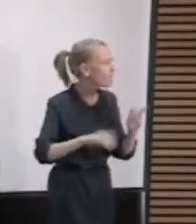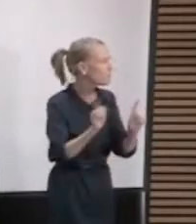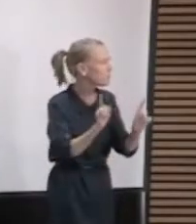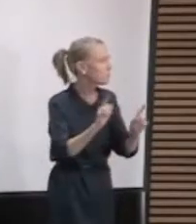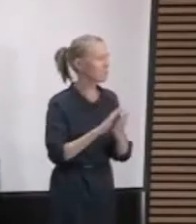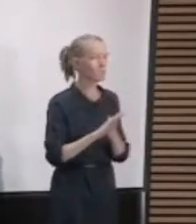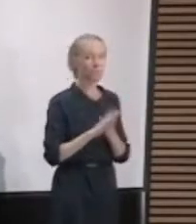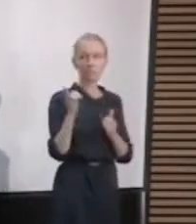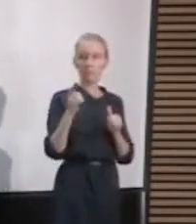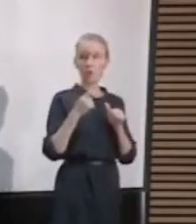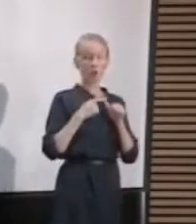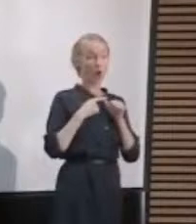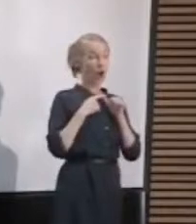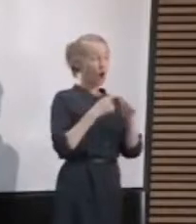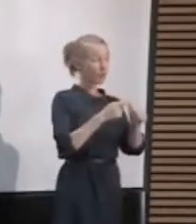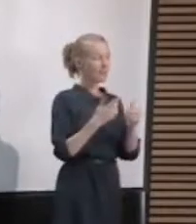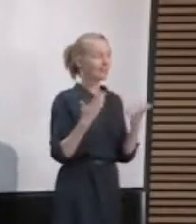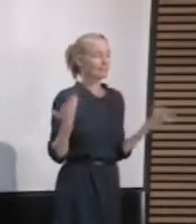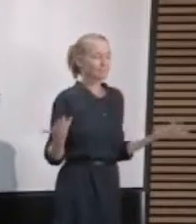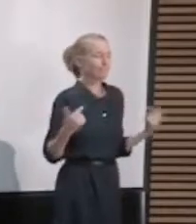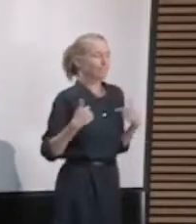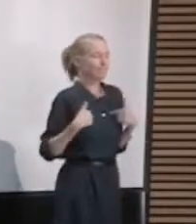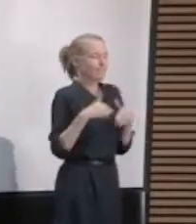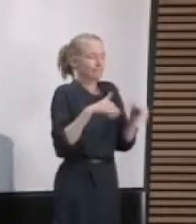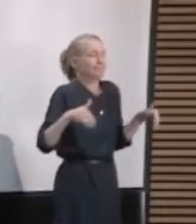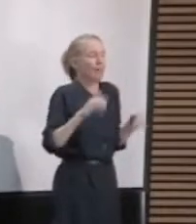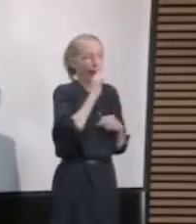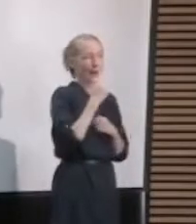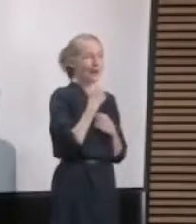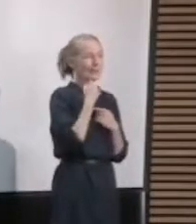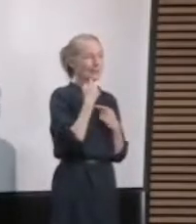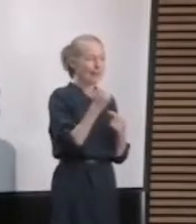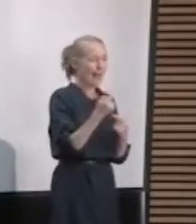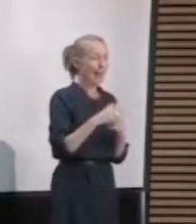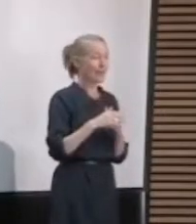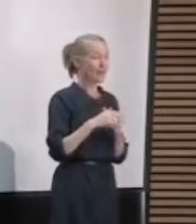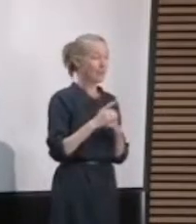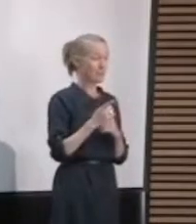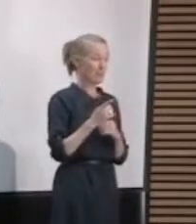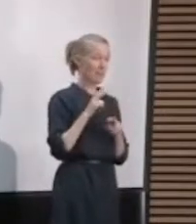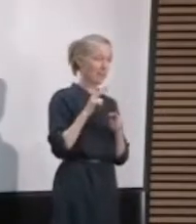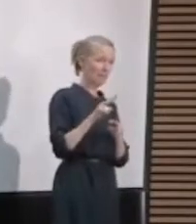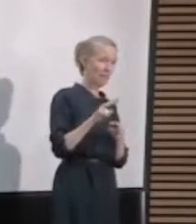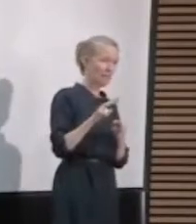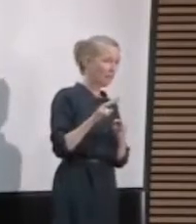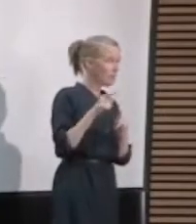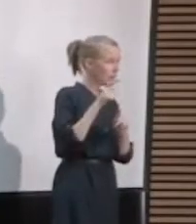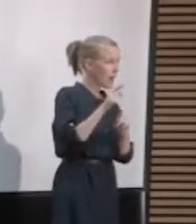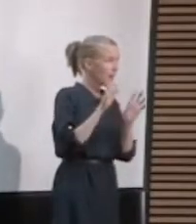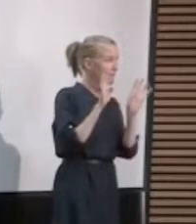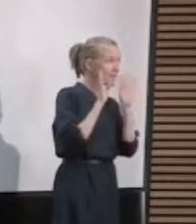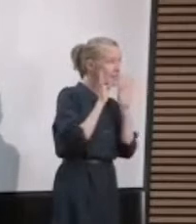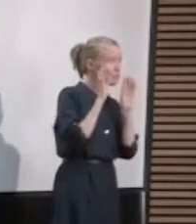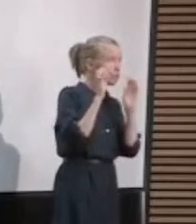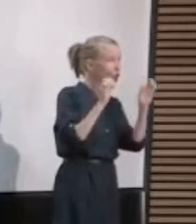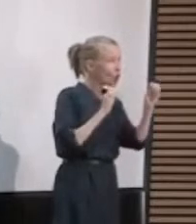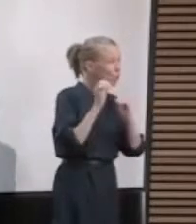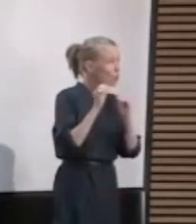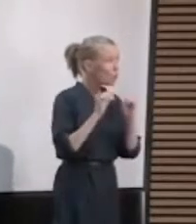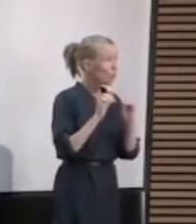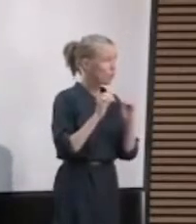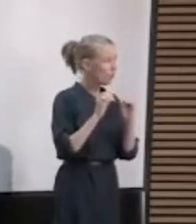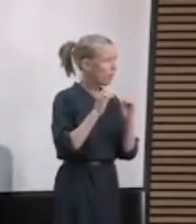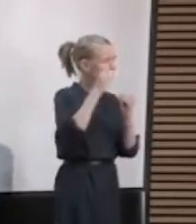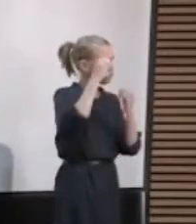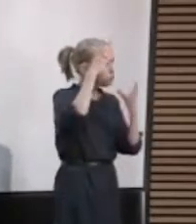I've constantly been impressed with their ability to use technological solutions. They do have teams that work